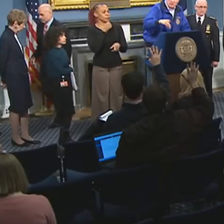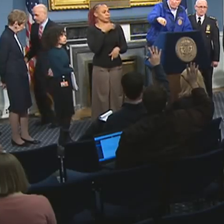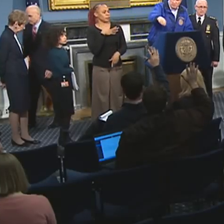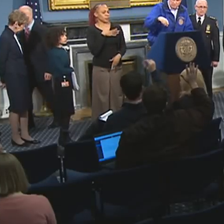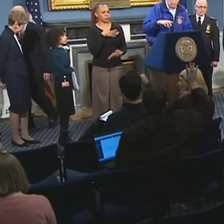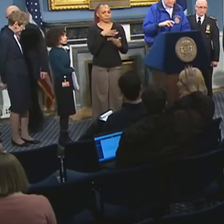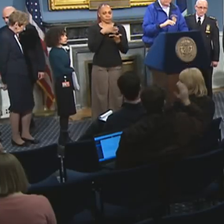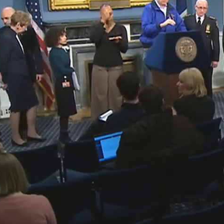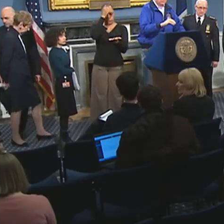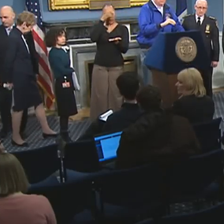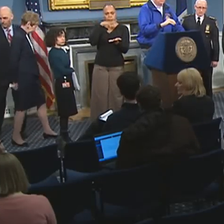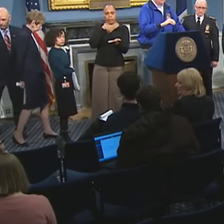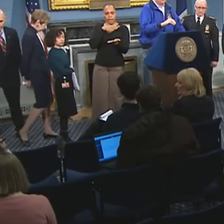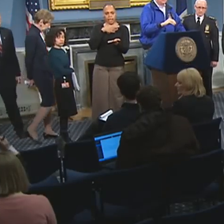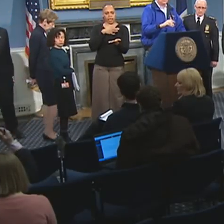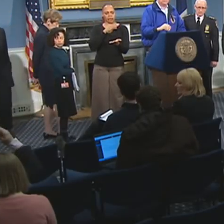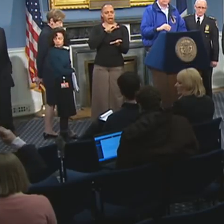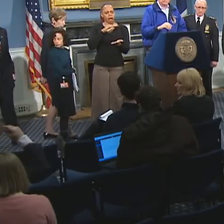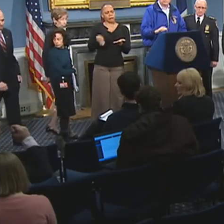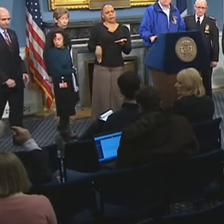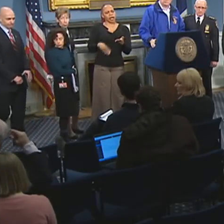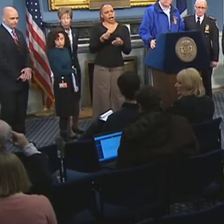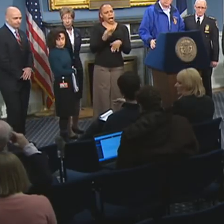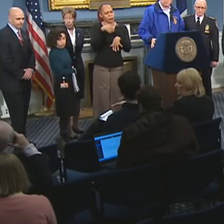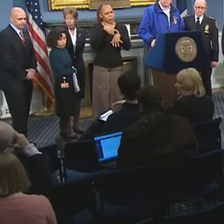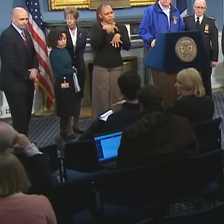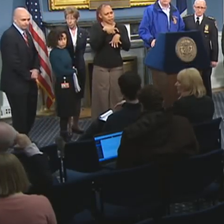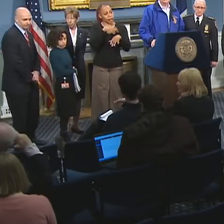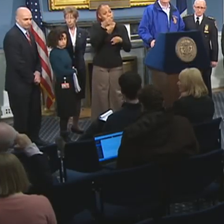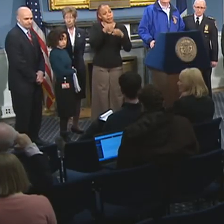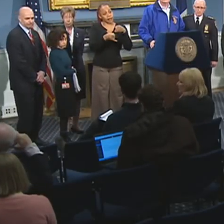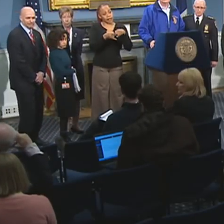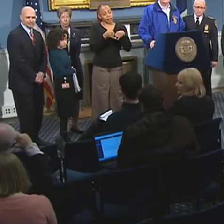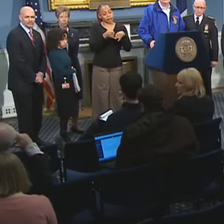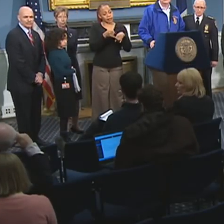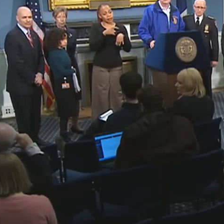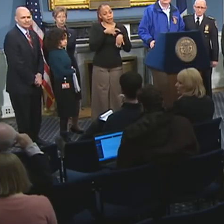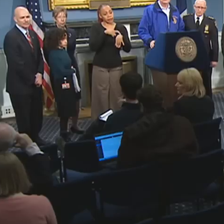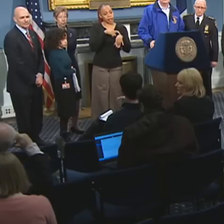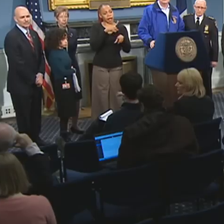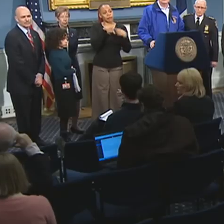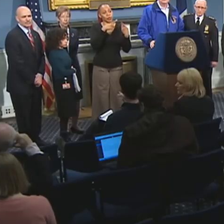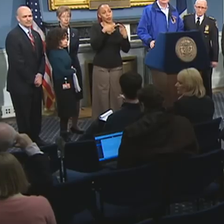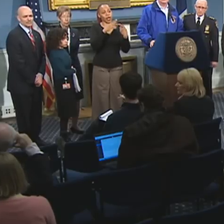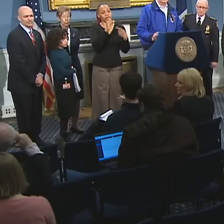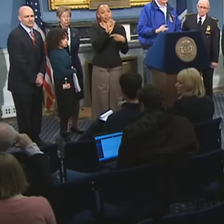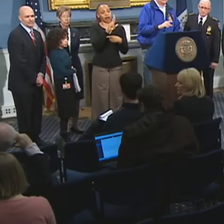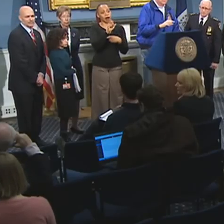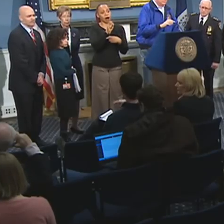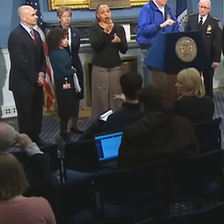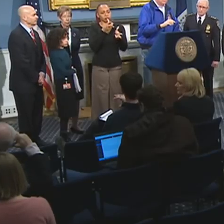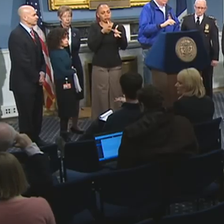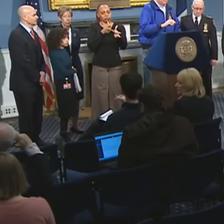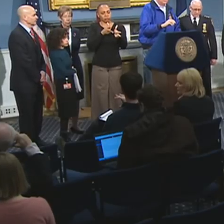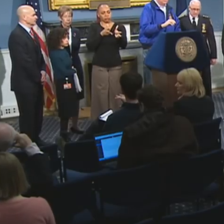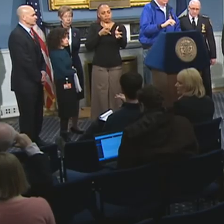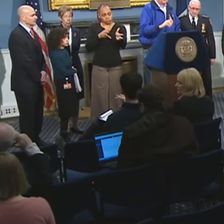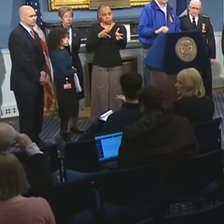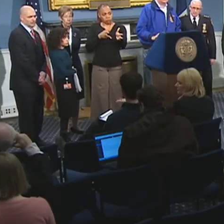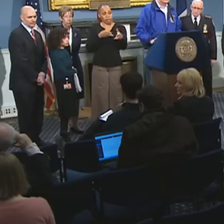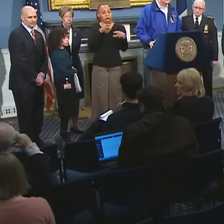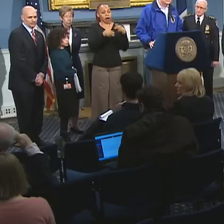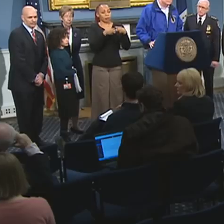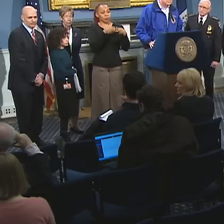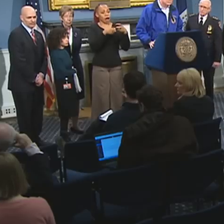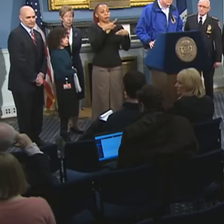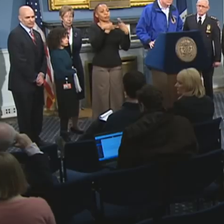Okay, yes. How much last time were cars on the road a problem in the snow